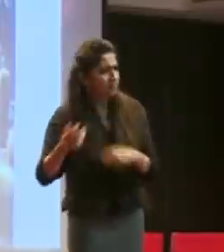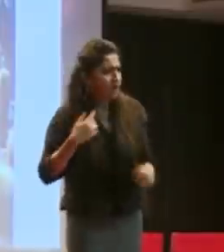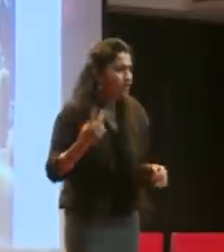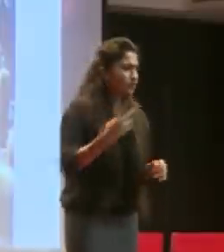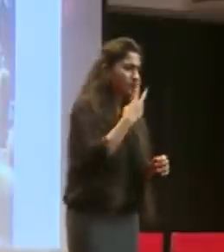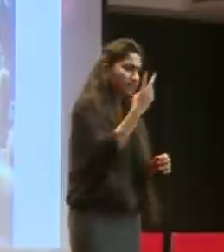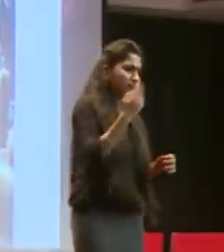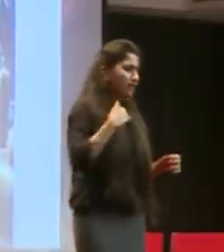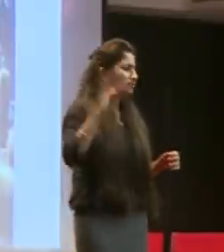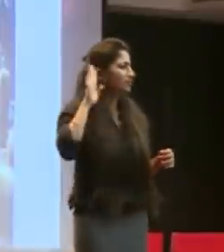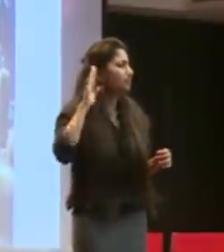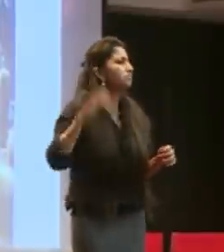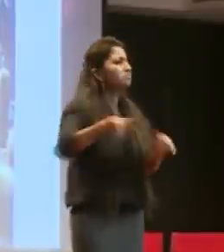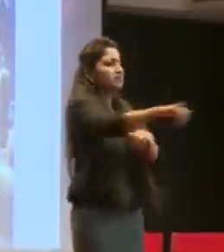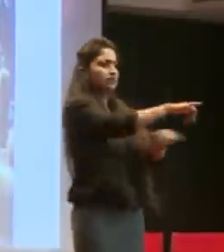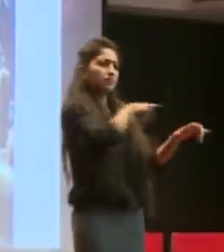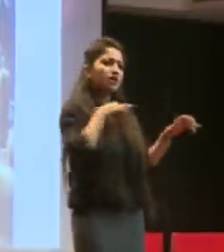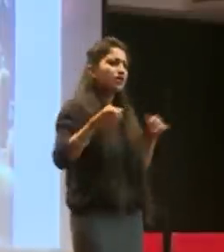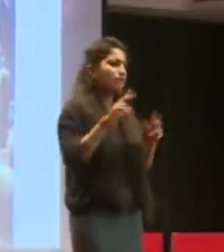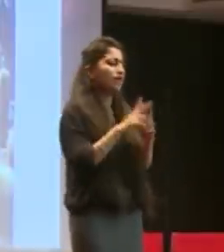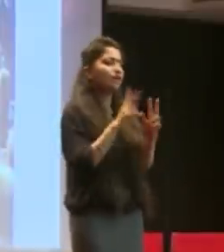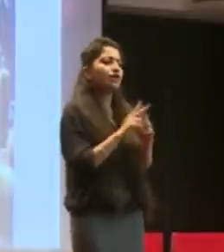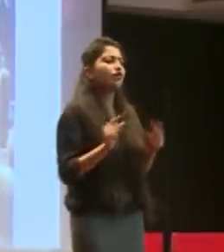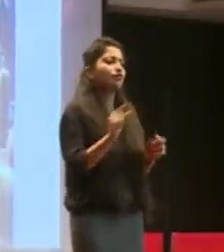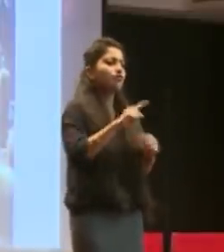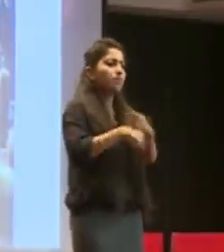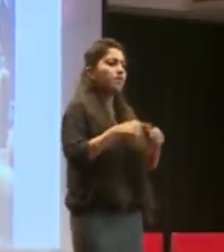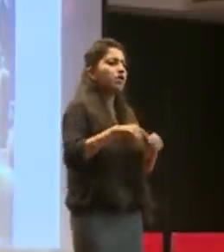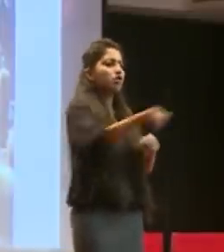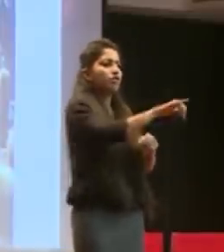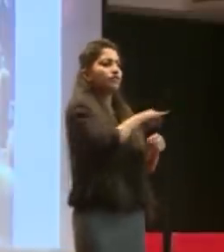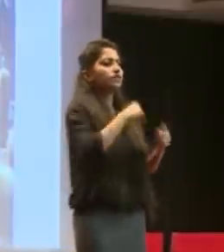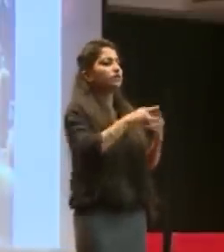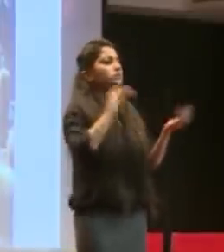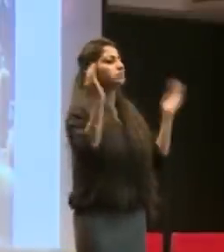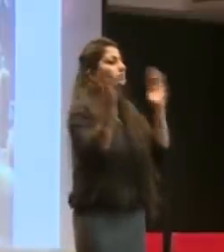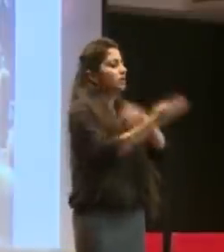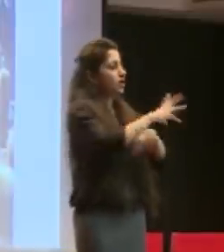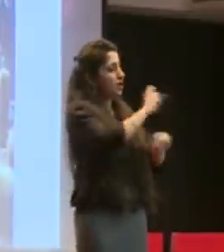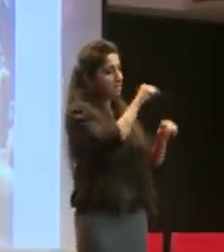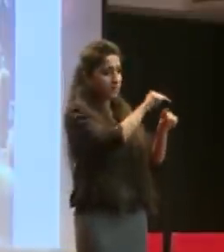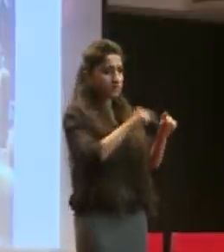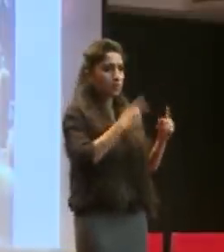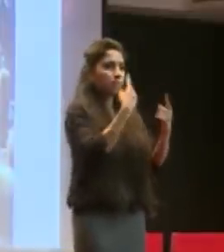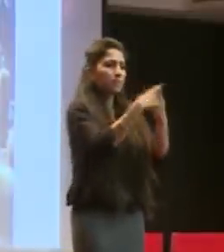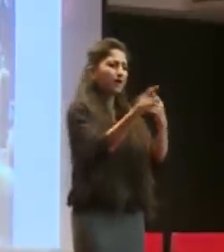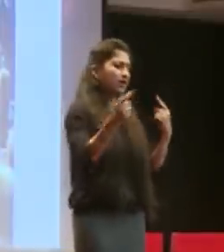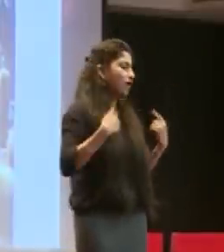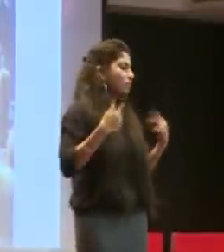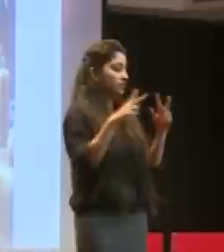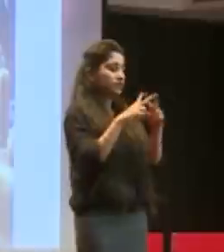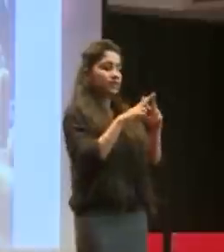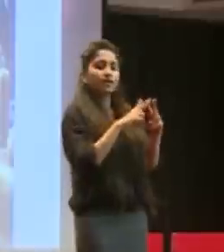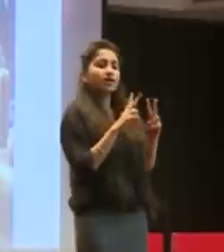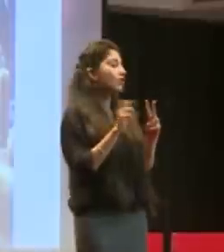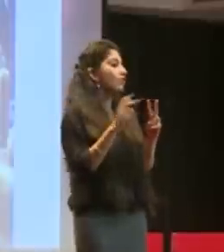speeches were very uniform in its content. It revolved around numbers. I was not very fond of